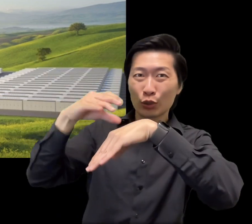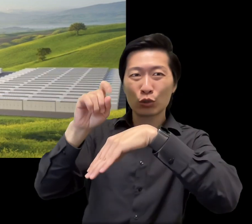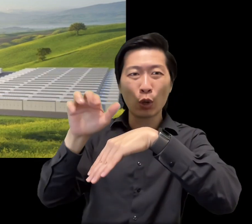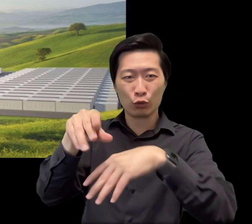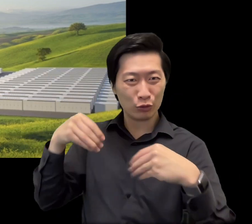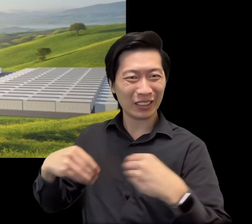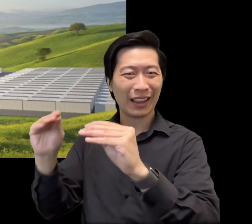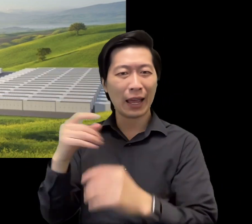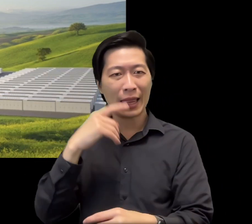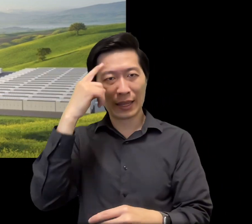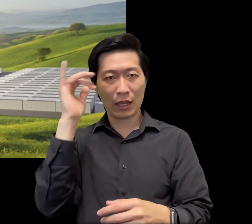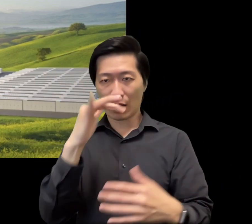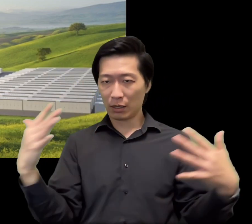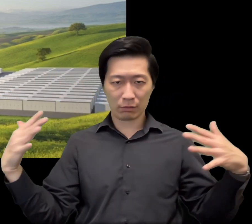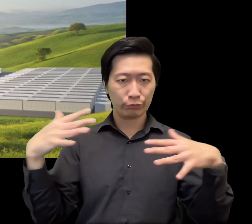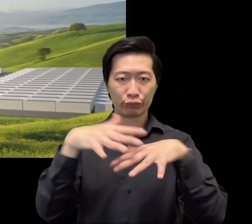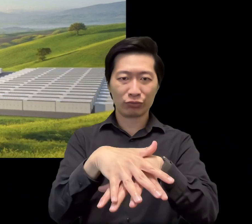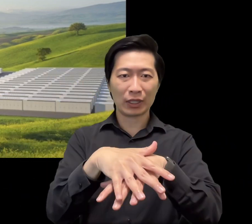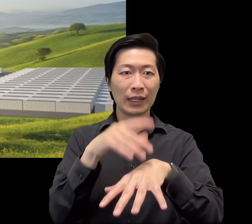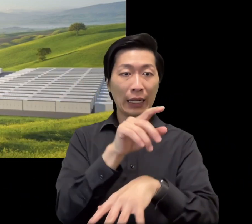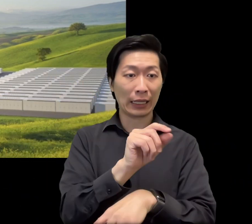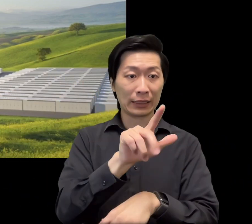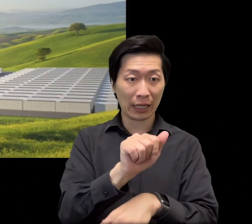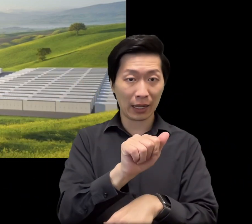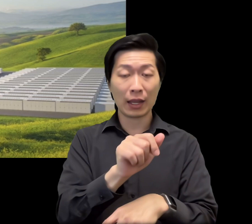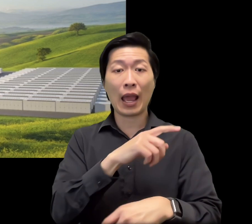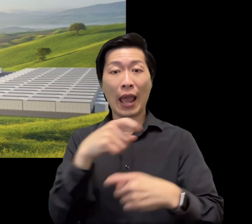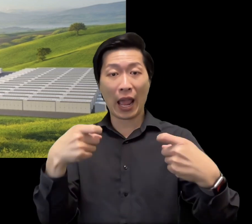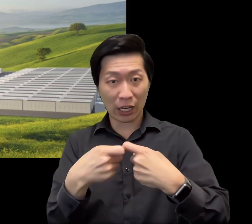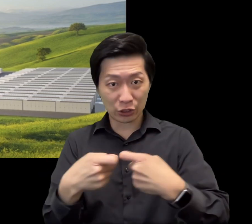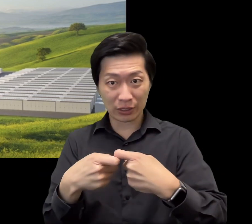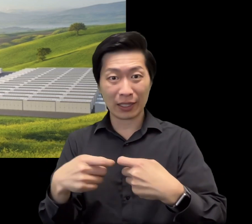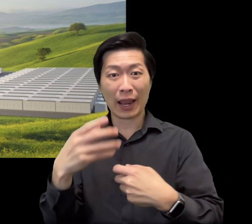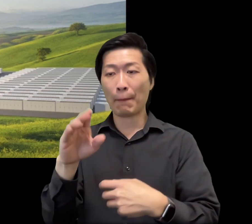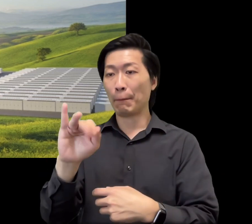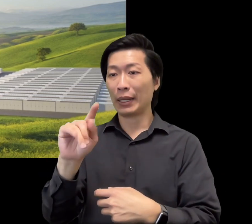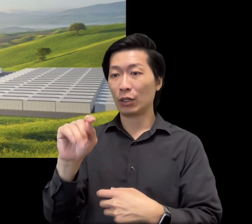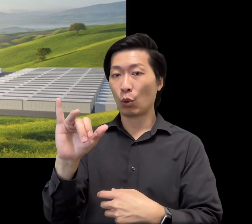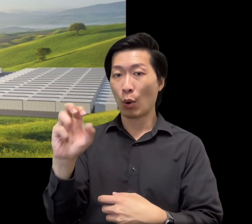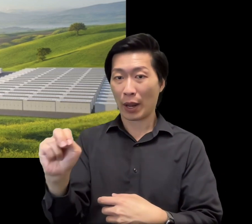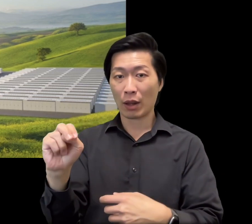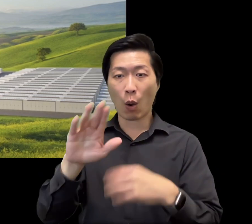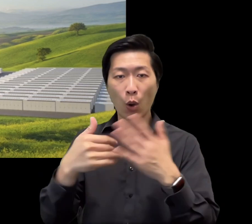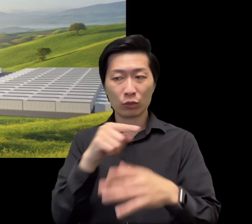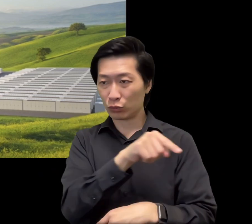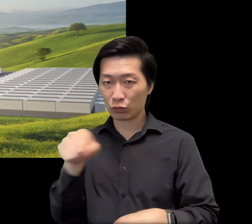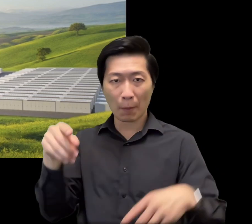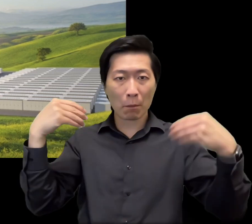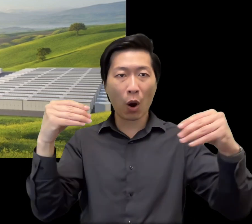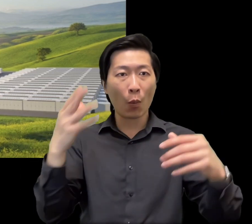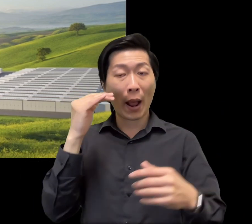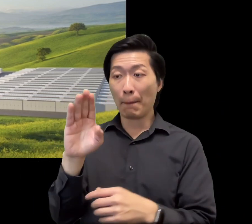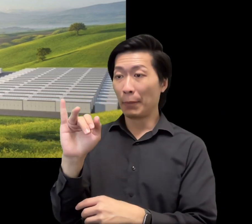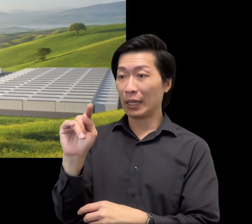of Tesla and the world of financial markets that are now being disrupted by energy and Bitcoin. Like the Bitcoin